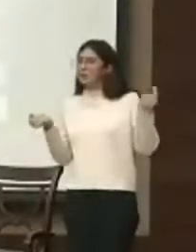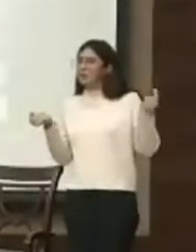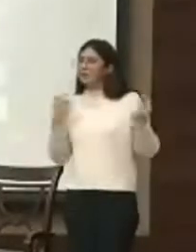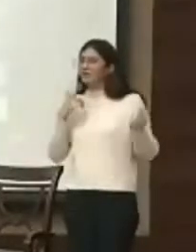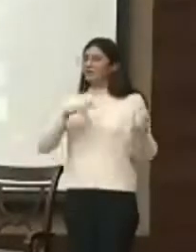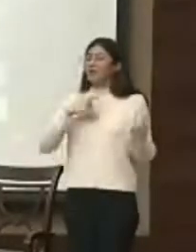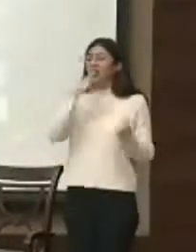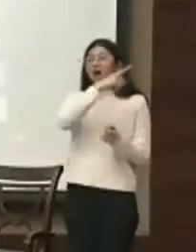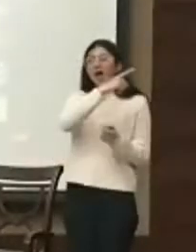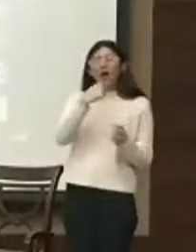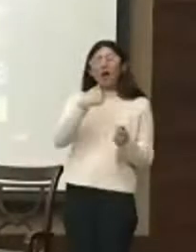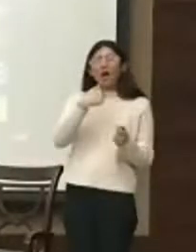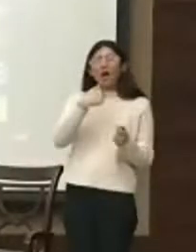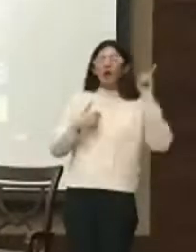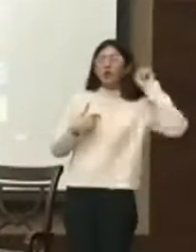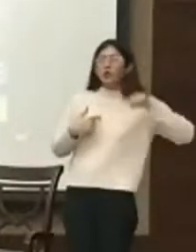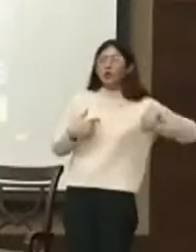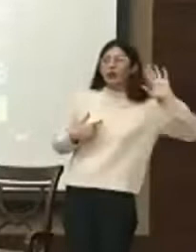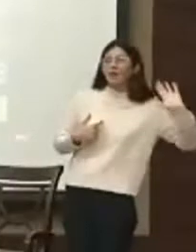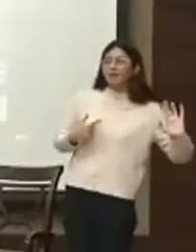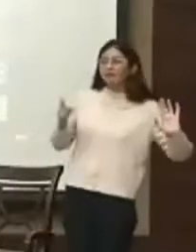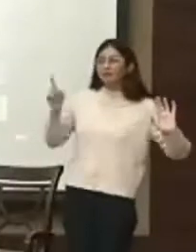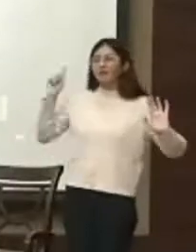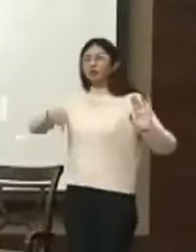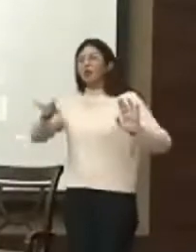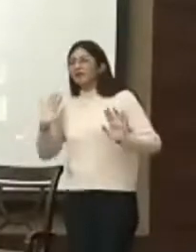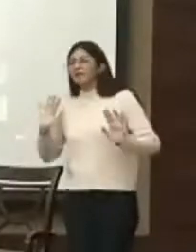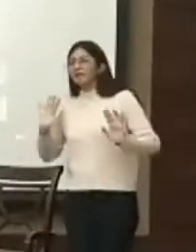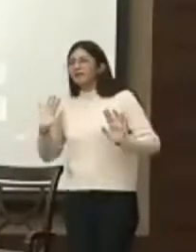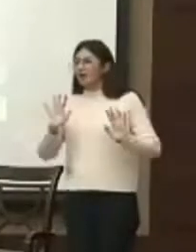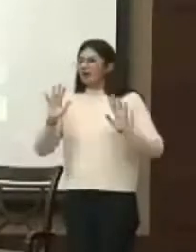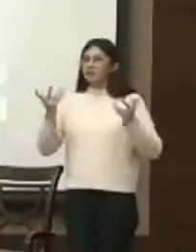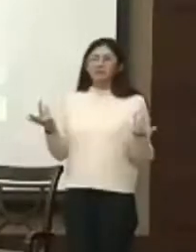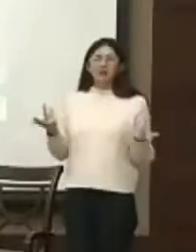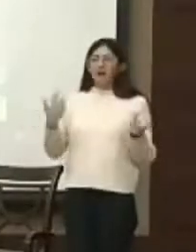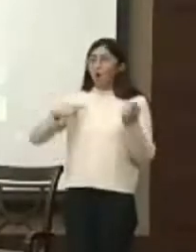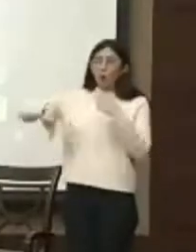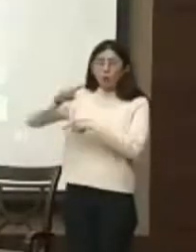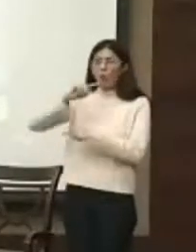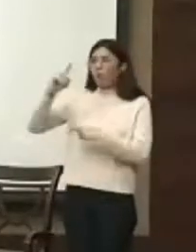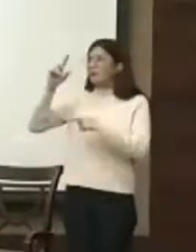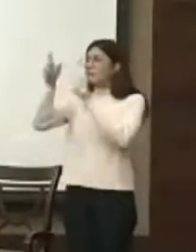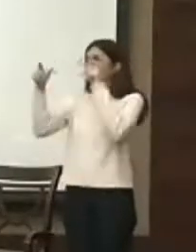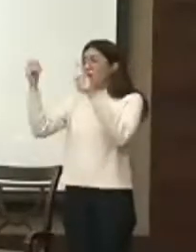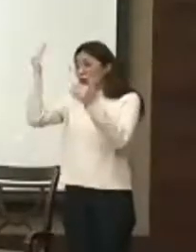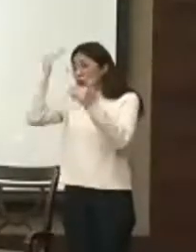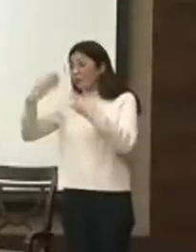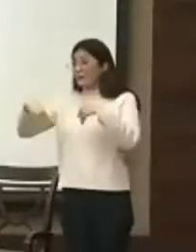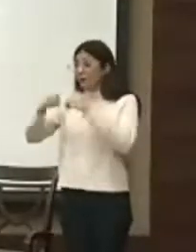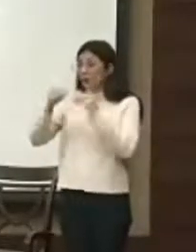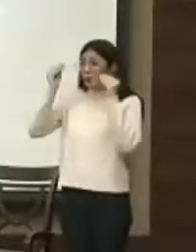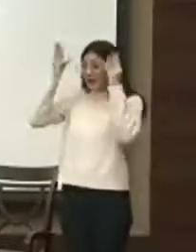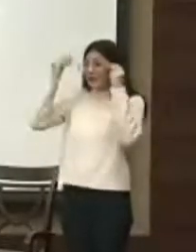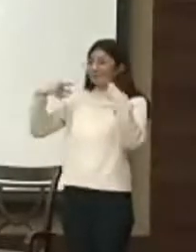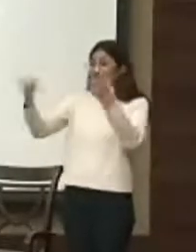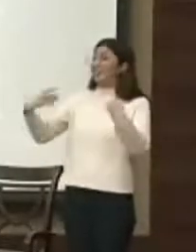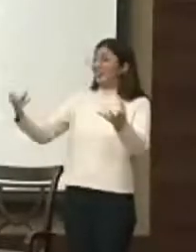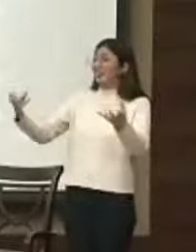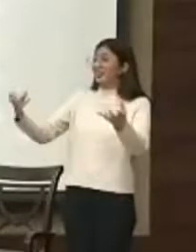visible, and how can people learn about us? Why don't